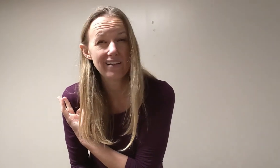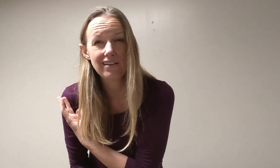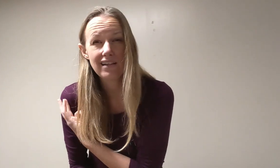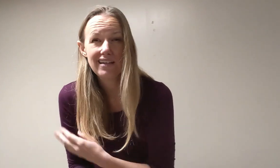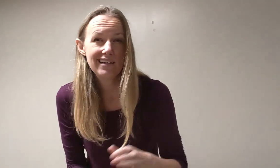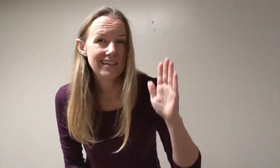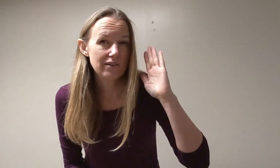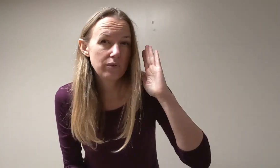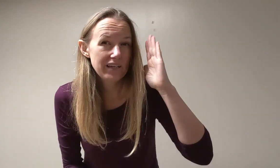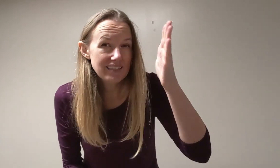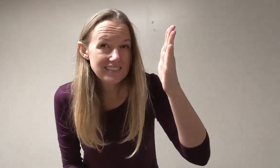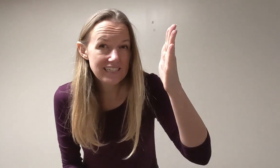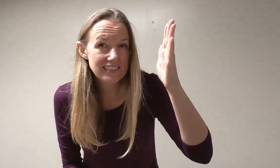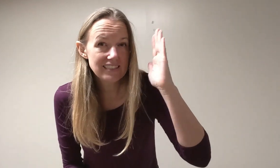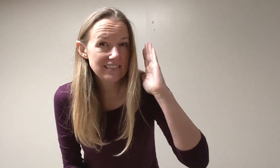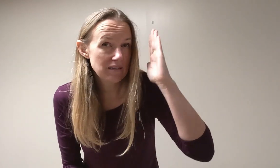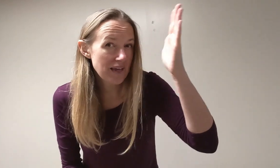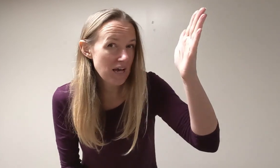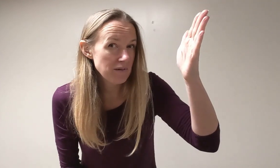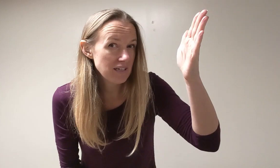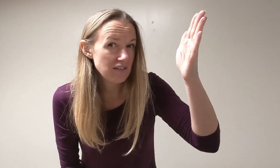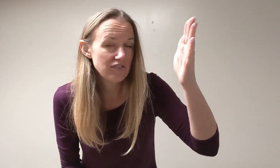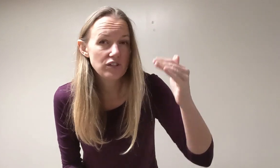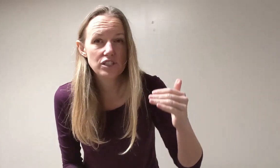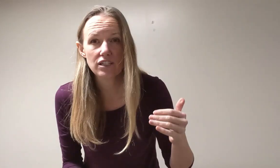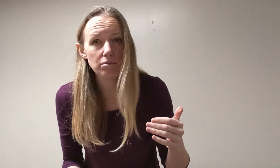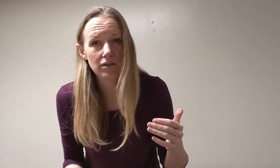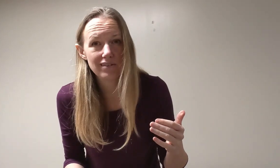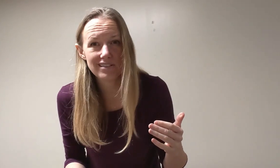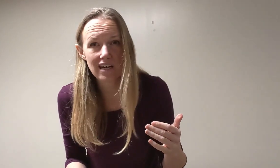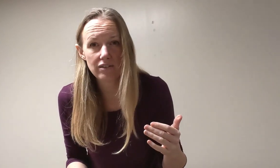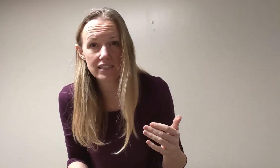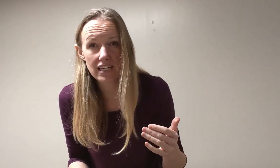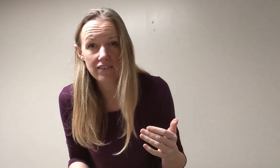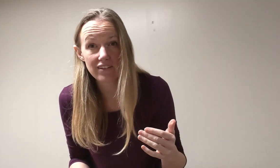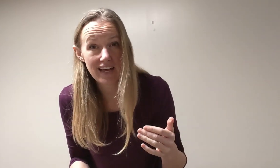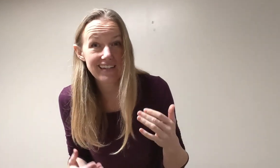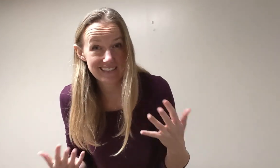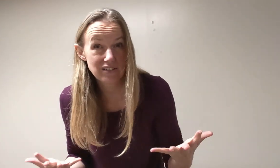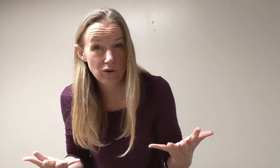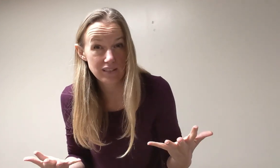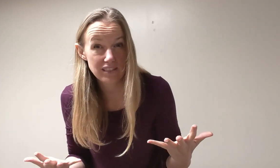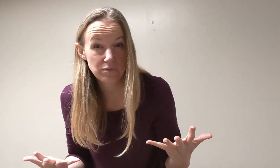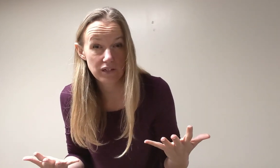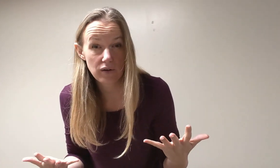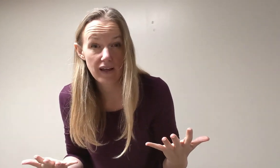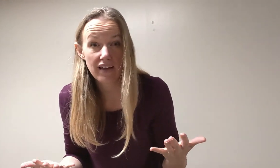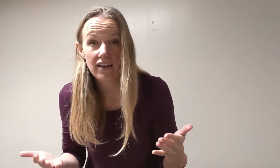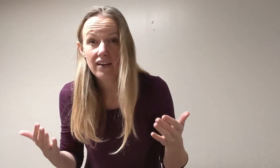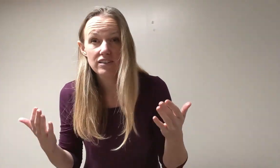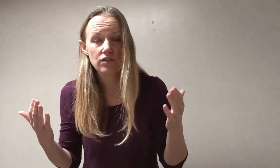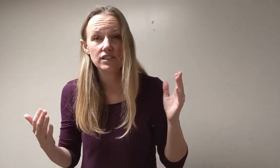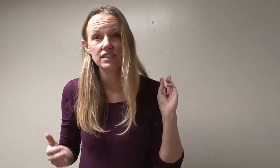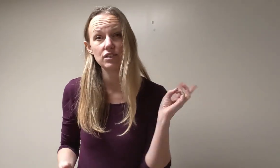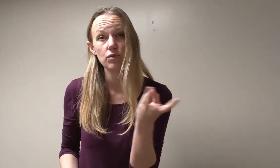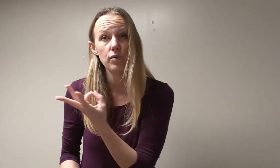will. Will is this, something happening in the future, but there's not really time for that because this chorus is pretty quick. So just